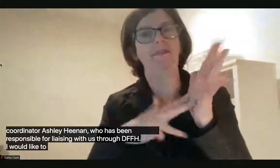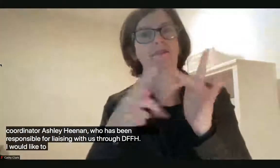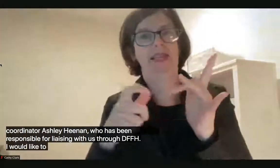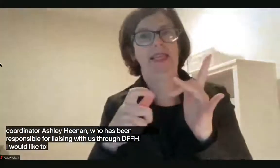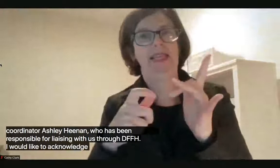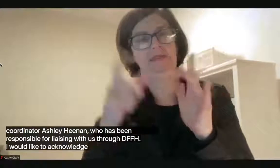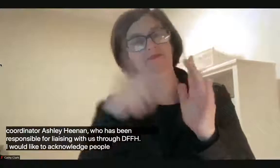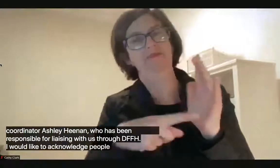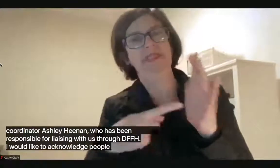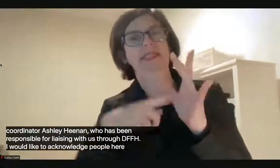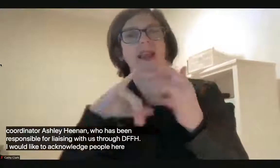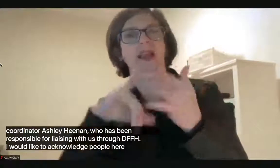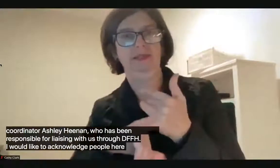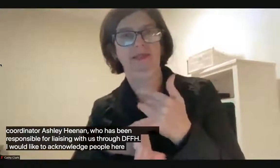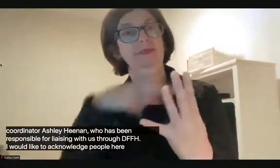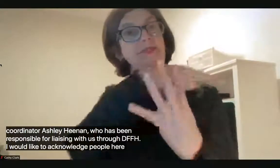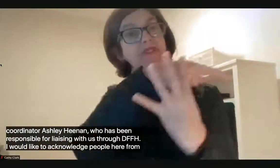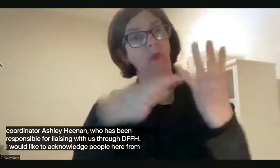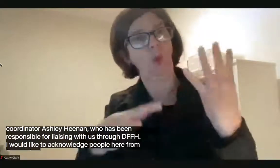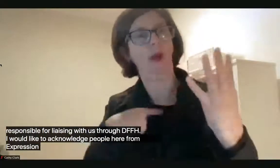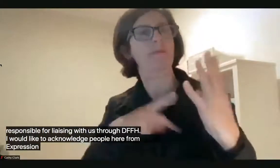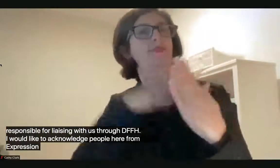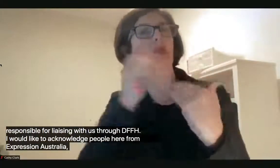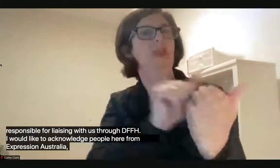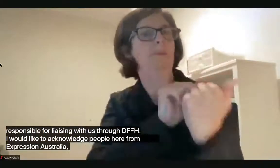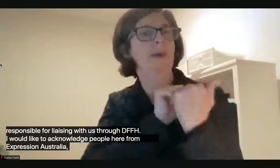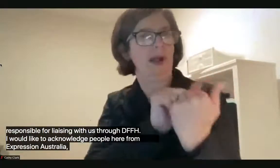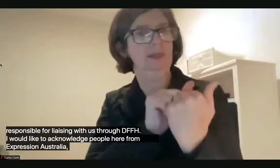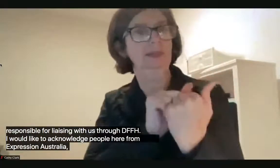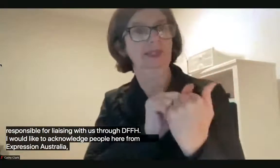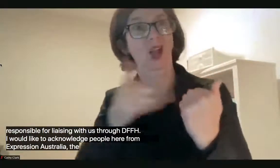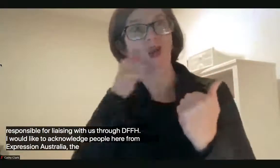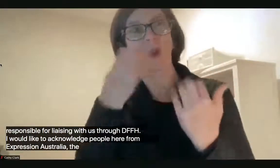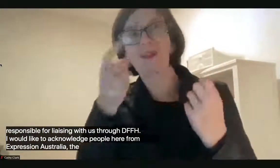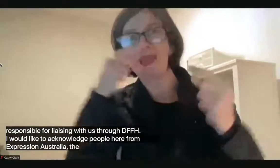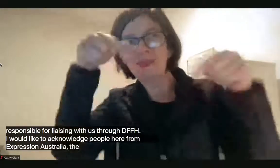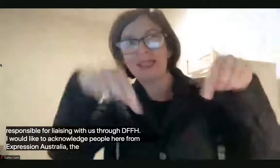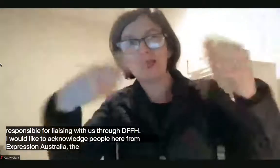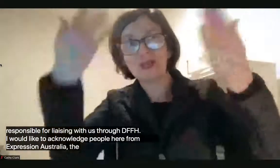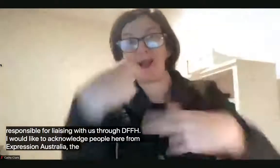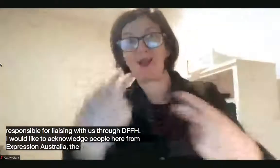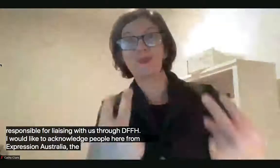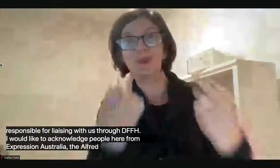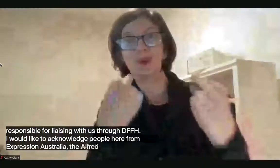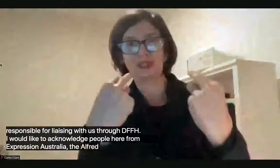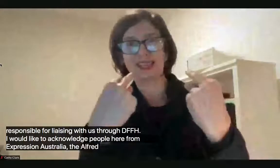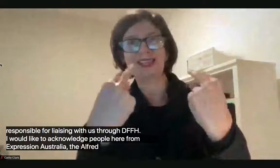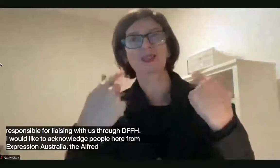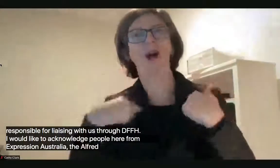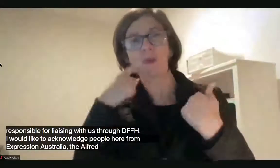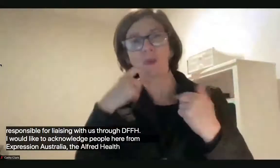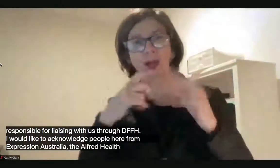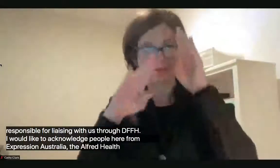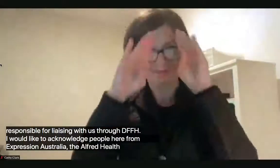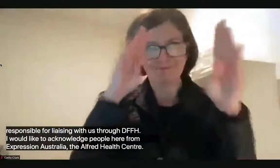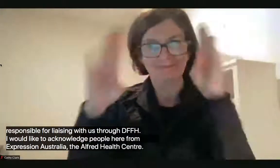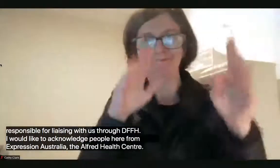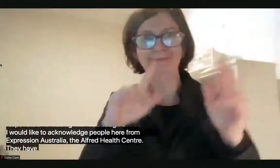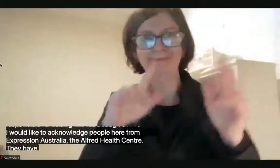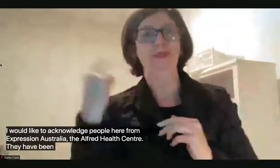Centre, ASLEA, Vic/TAS. They have been our project partners throughout, so hopefully some of you are here this evening,